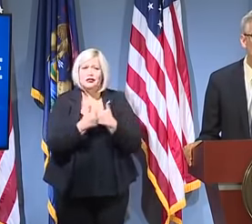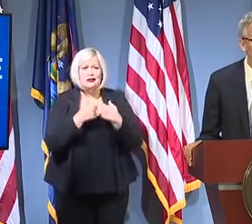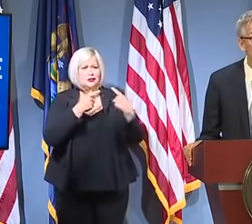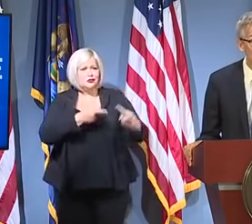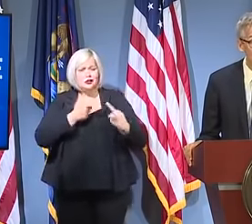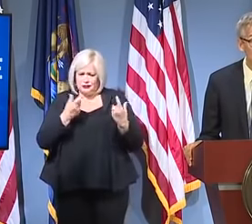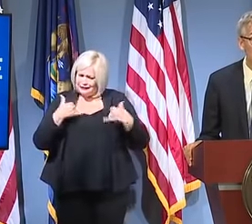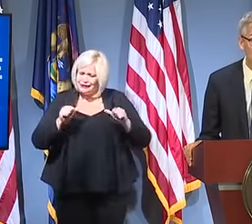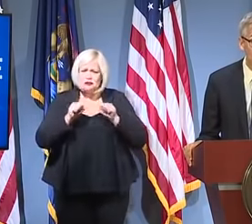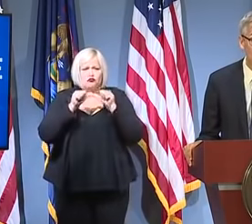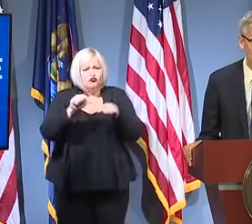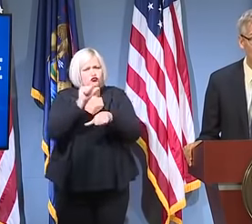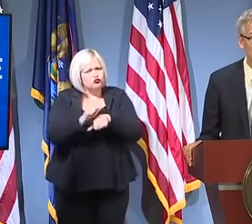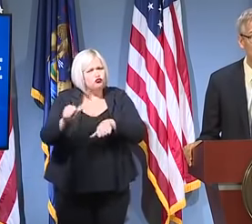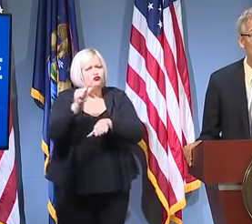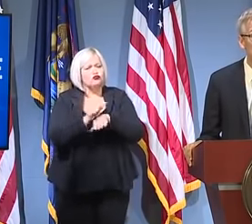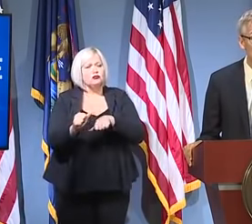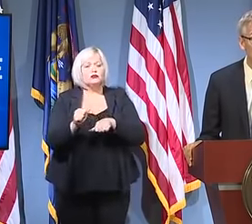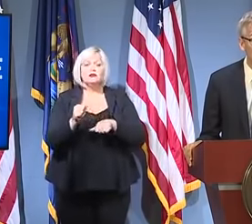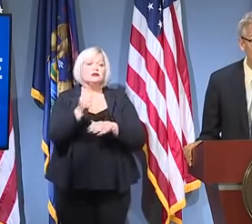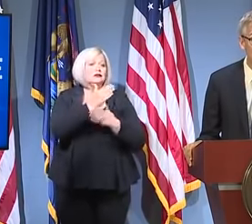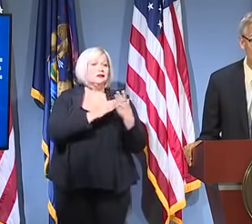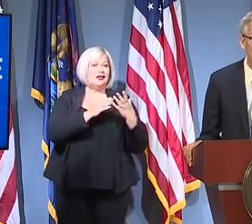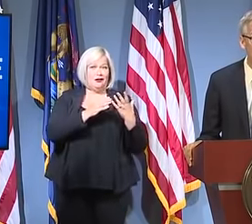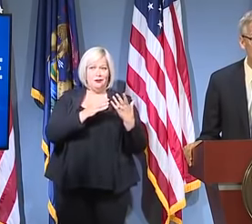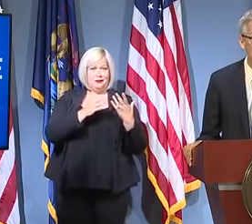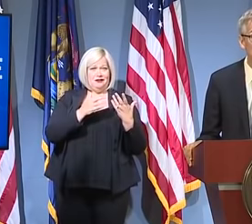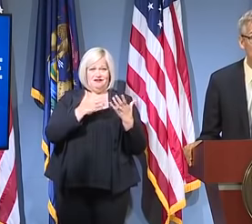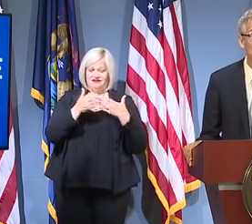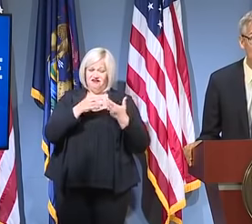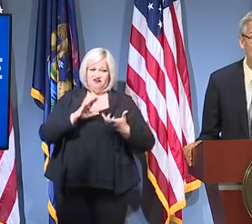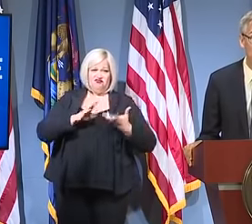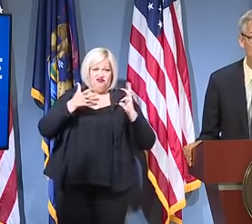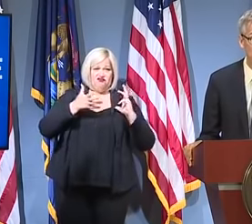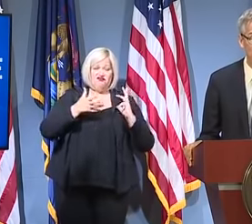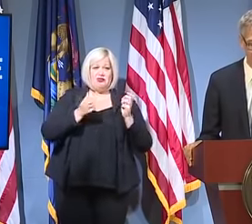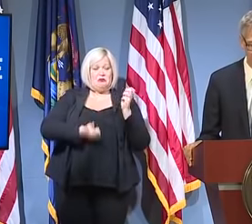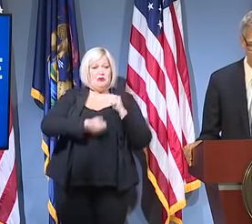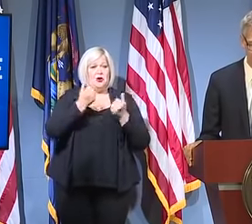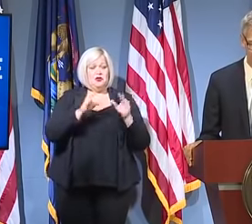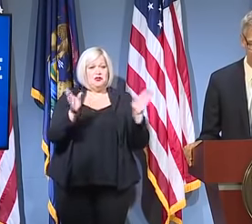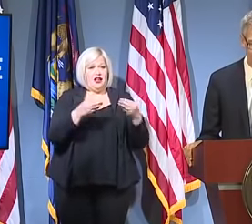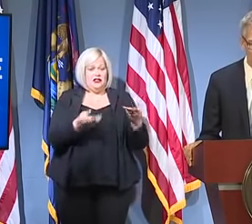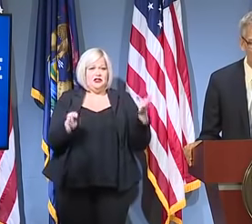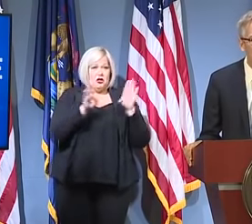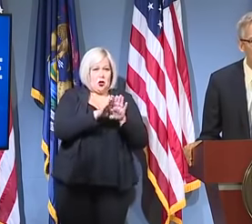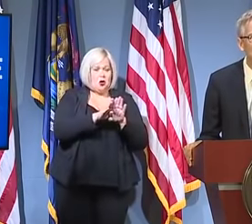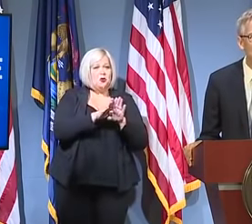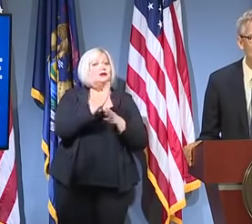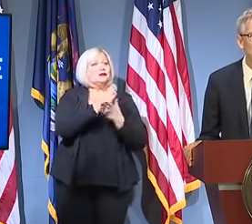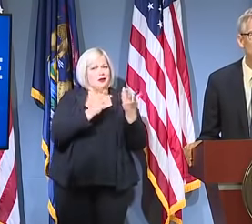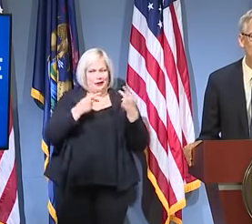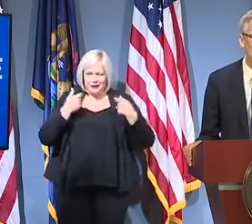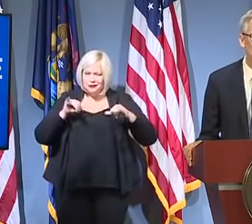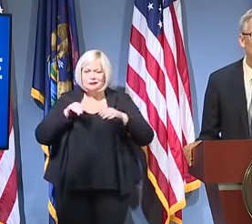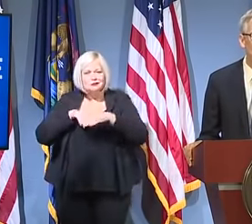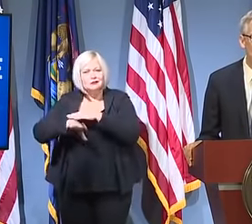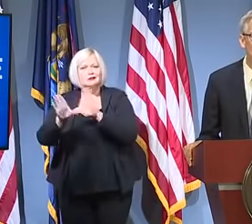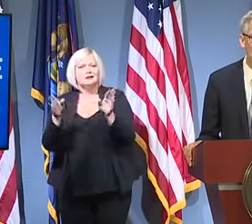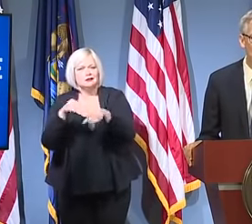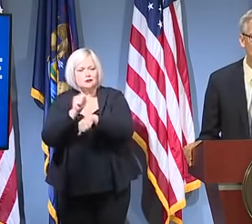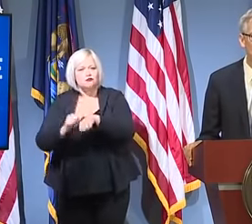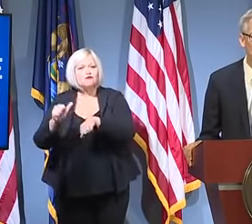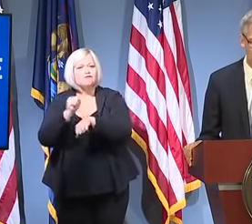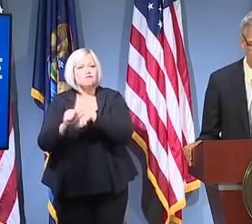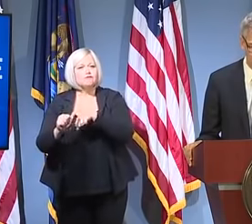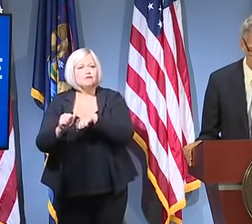Some have continued throughout the crisis to go into their offices because they are essential there. And we will make masks available at